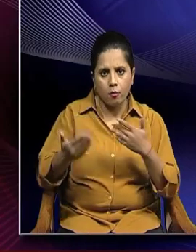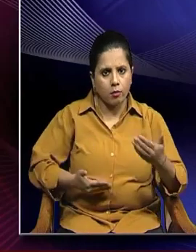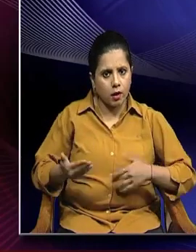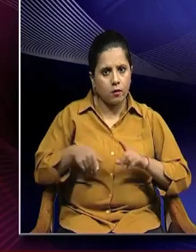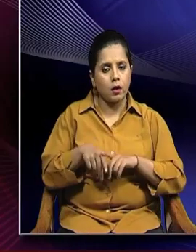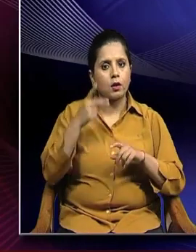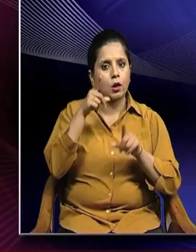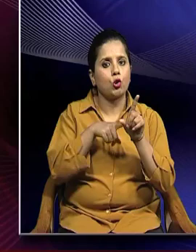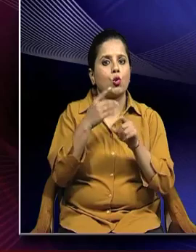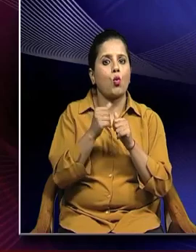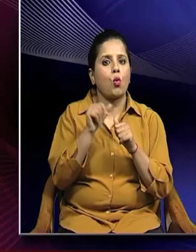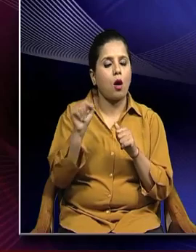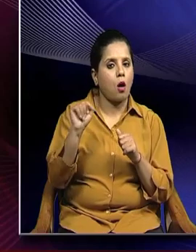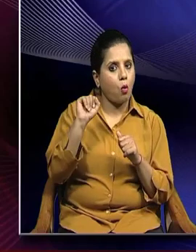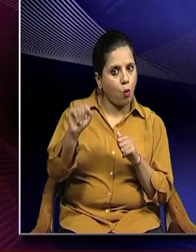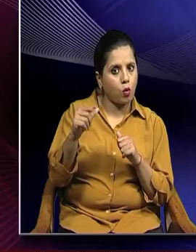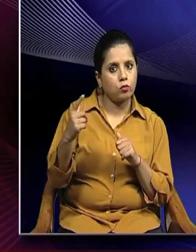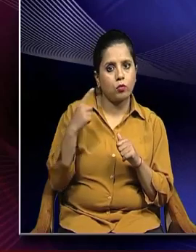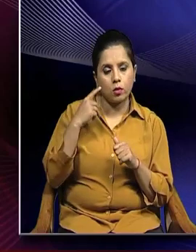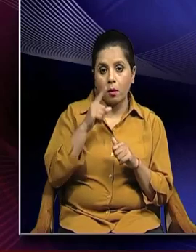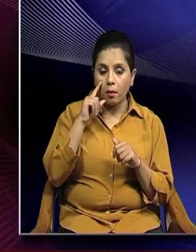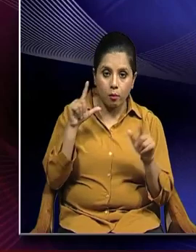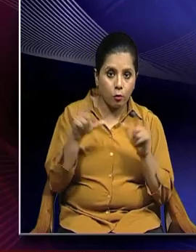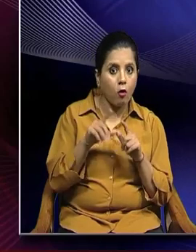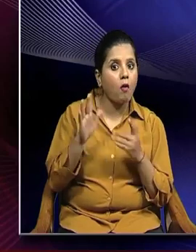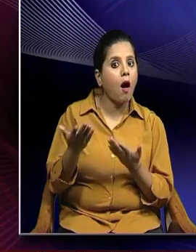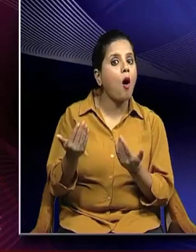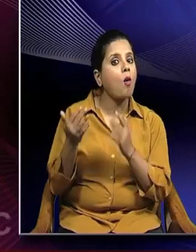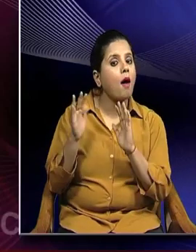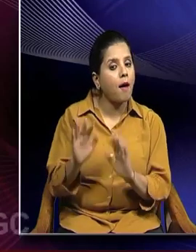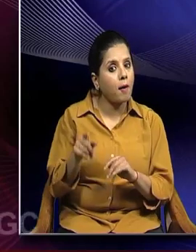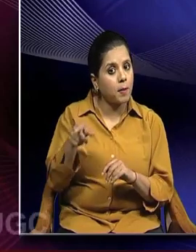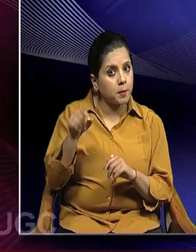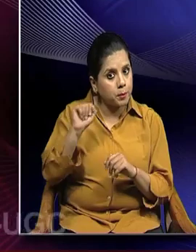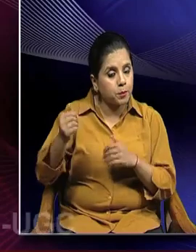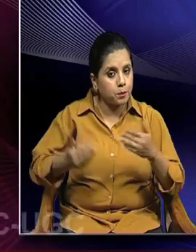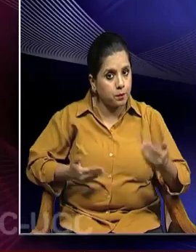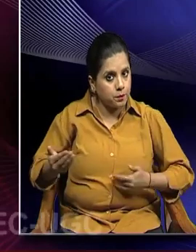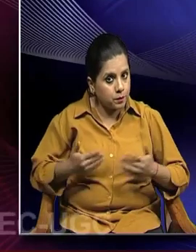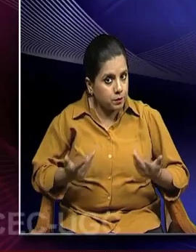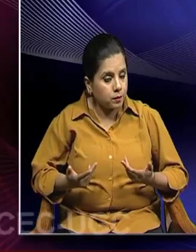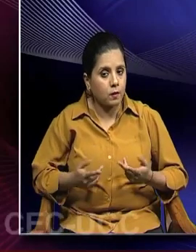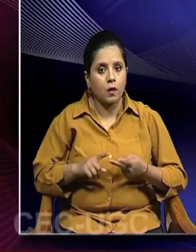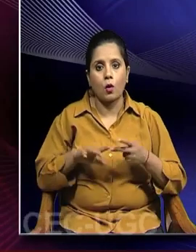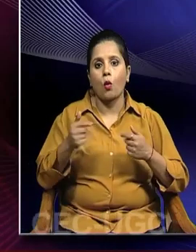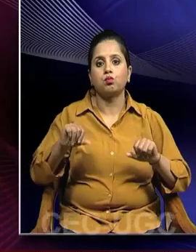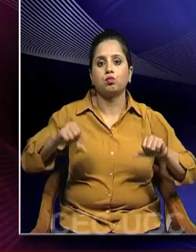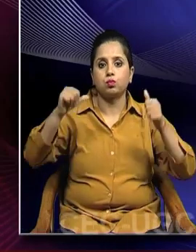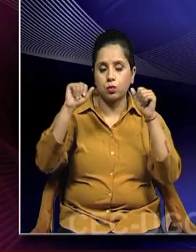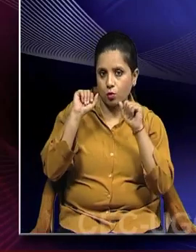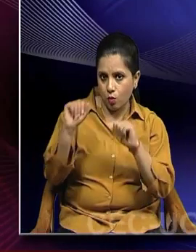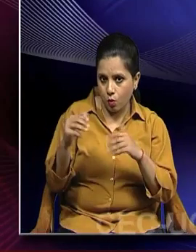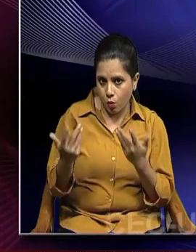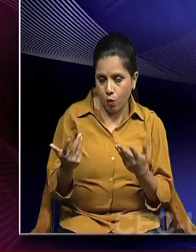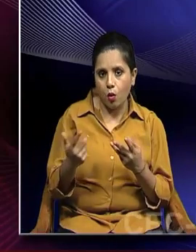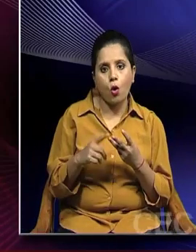yoga leaders. You will witness their presence in terms of their behavior, in terms of their success, in terms